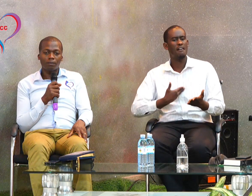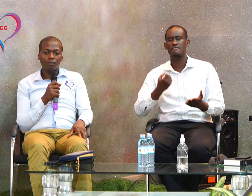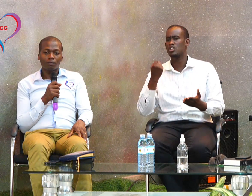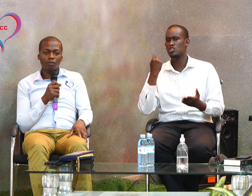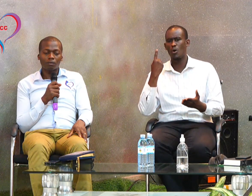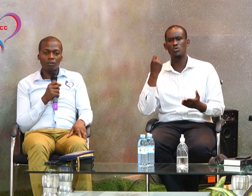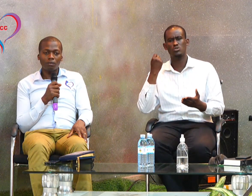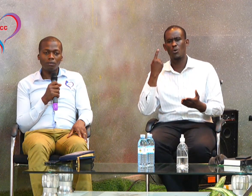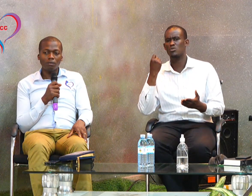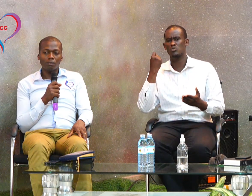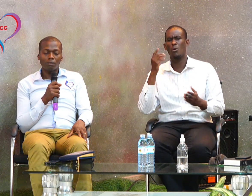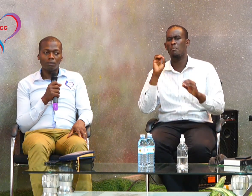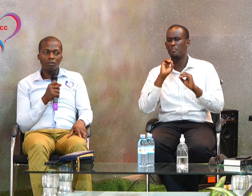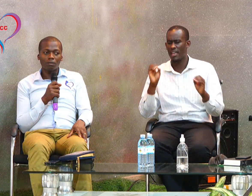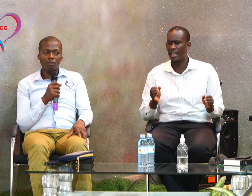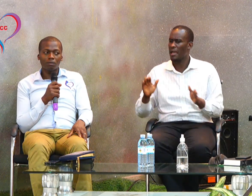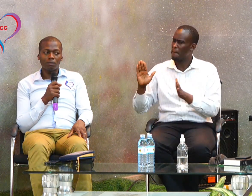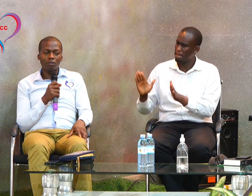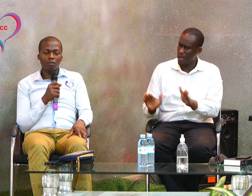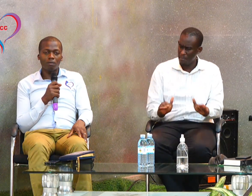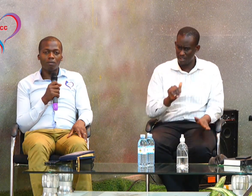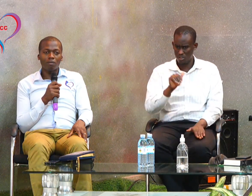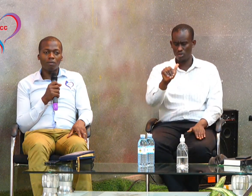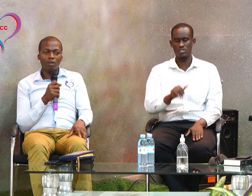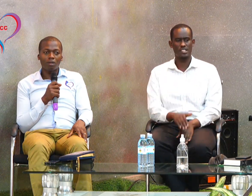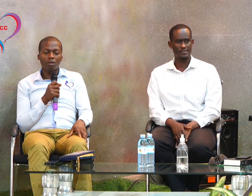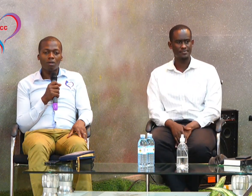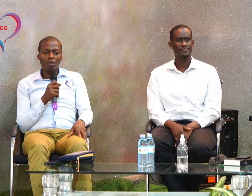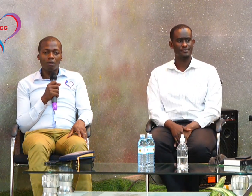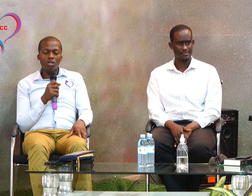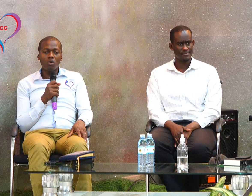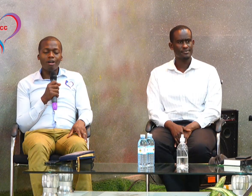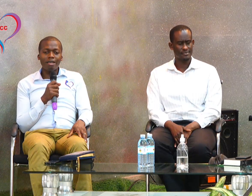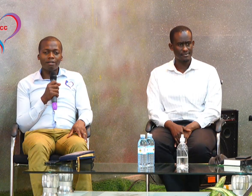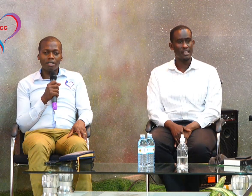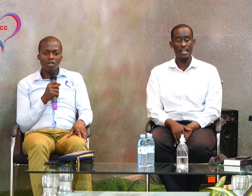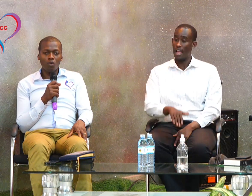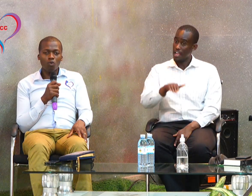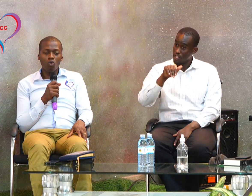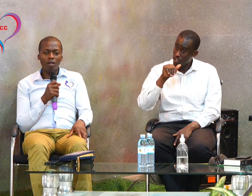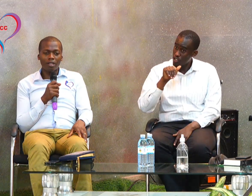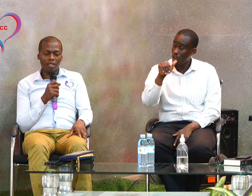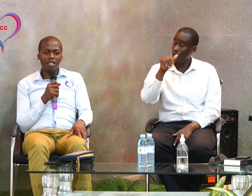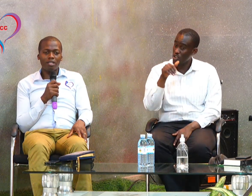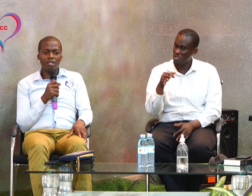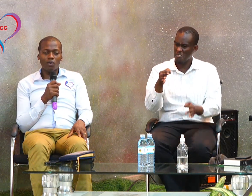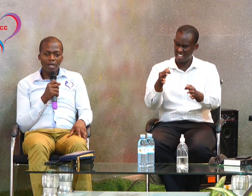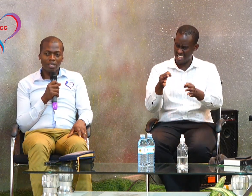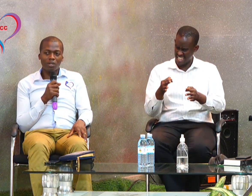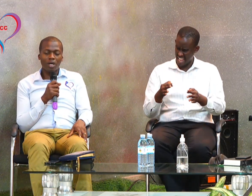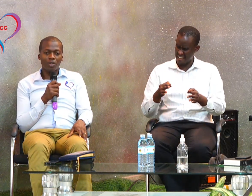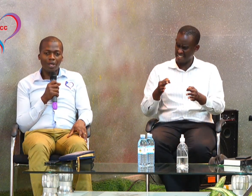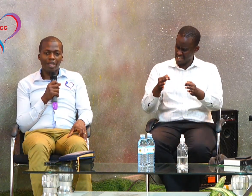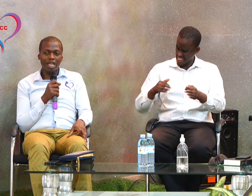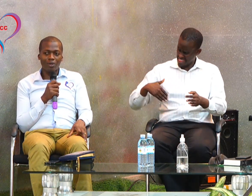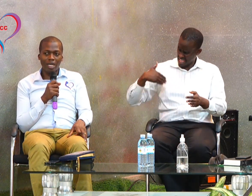Obugagga bw'obwe mirembe n'embe buli mwecho chokola wano ku nsi. Your eternal wealth is in what